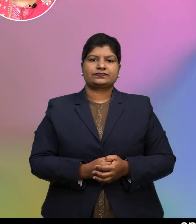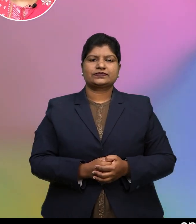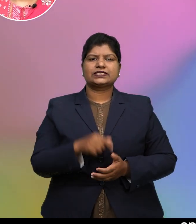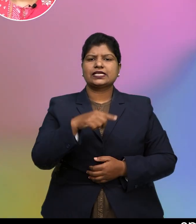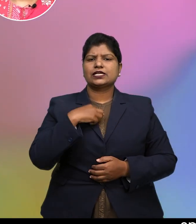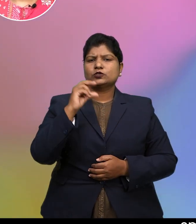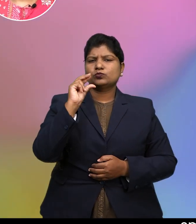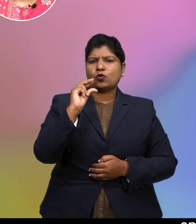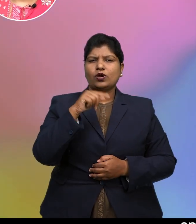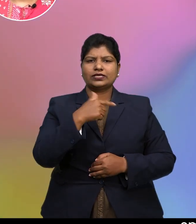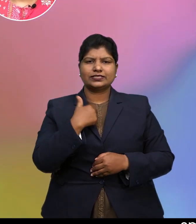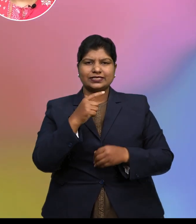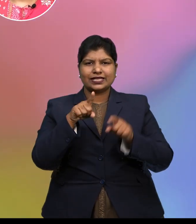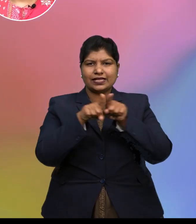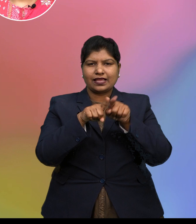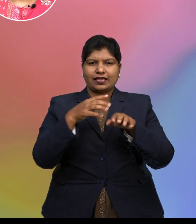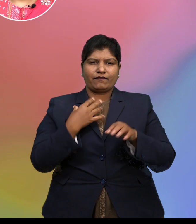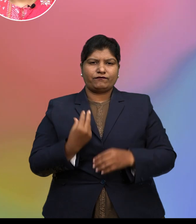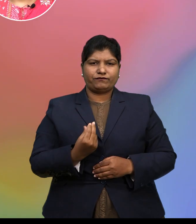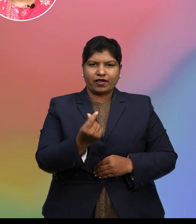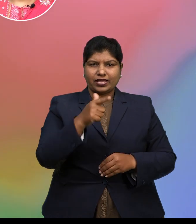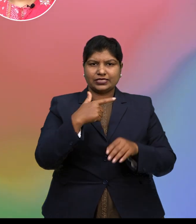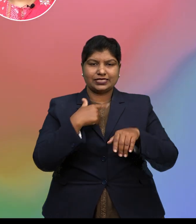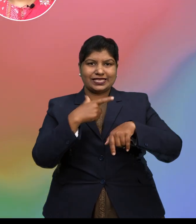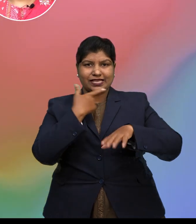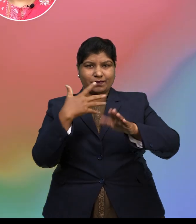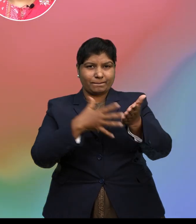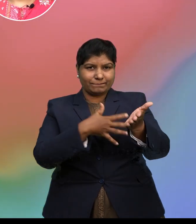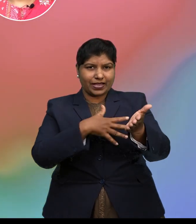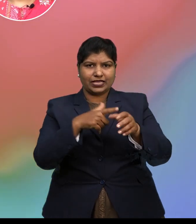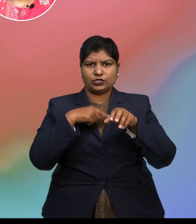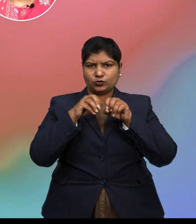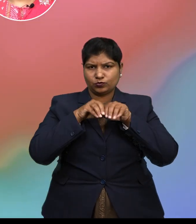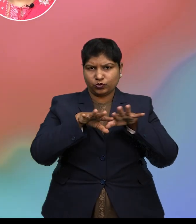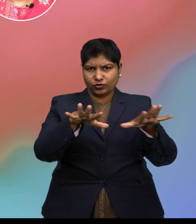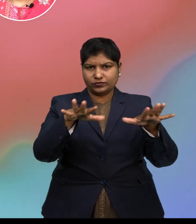small pools of rapidly moving blood